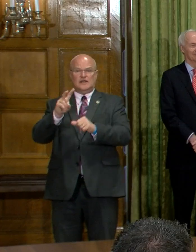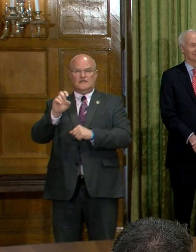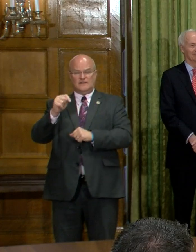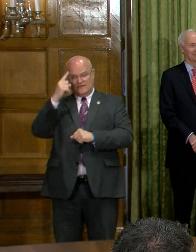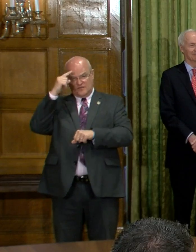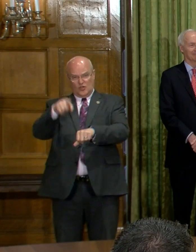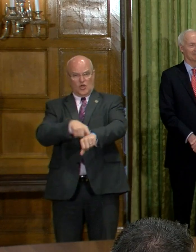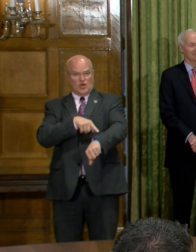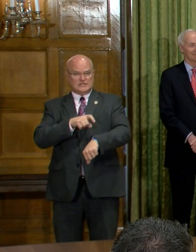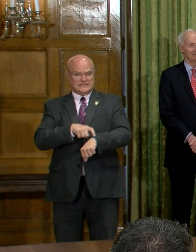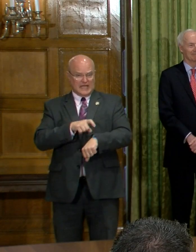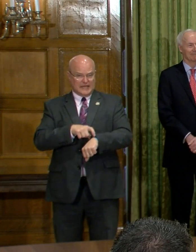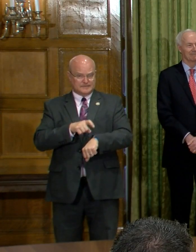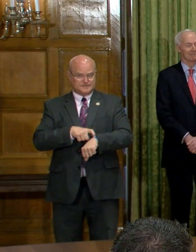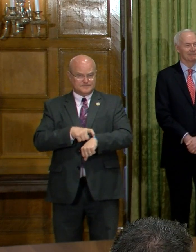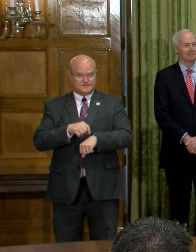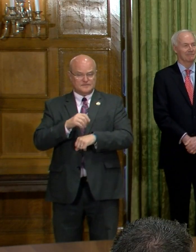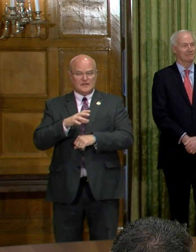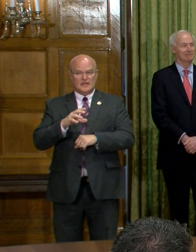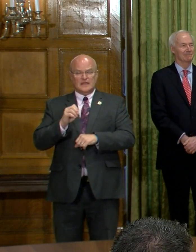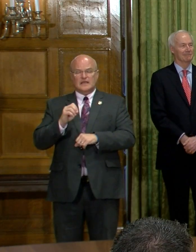ventilator for some time and